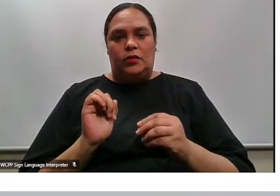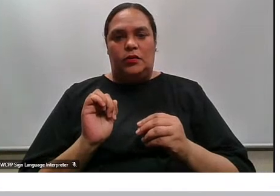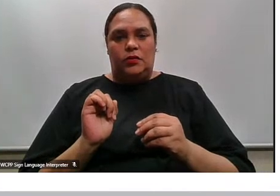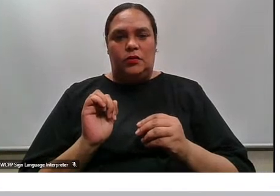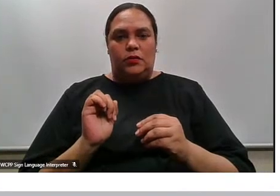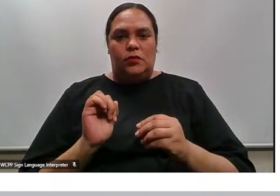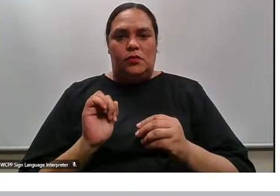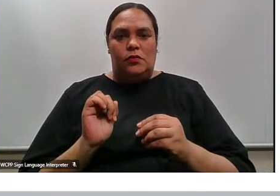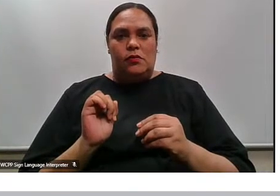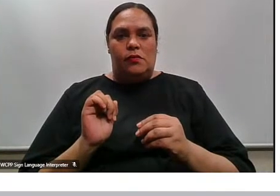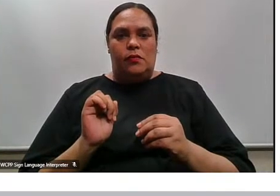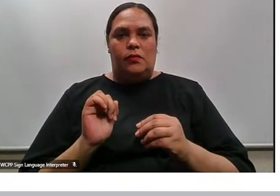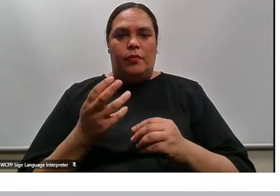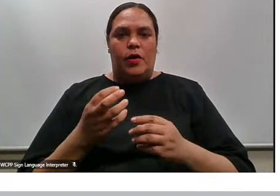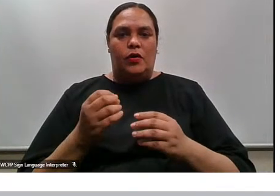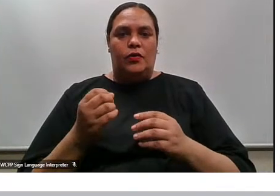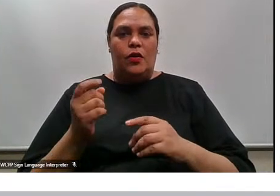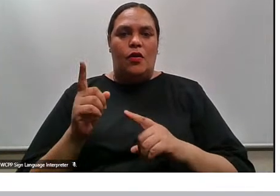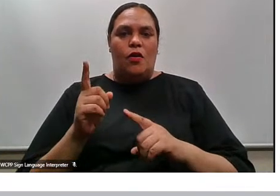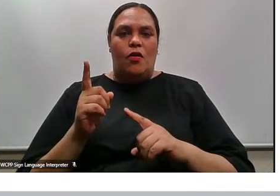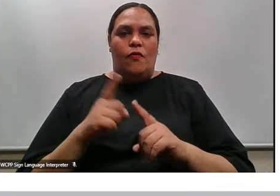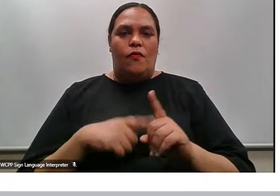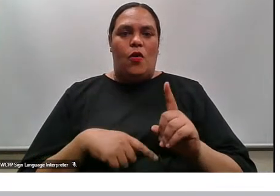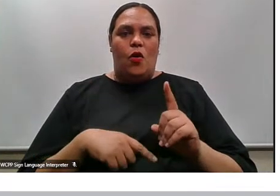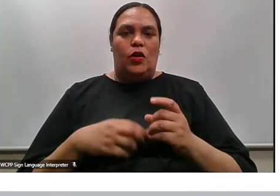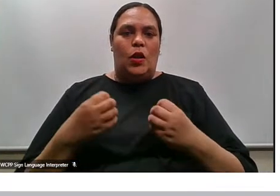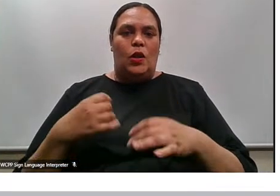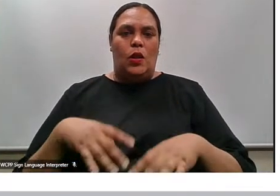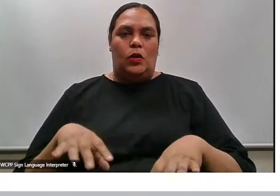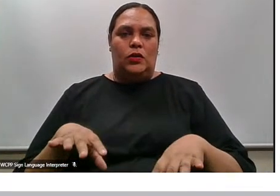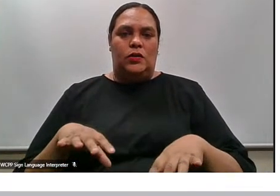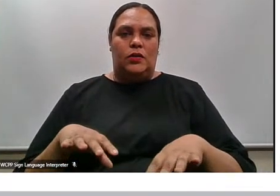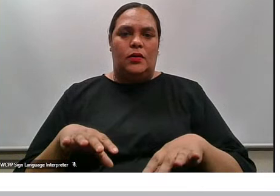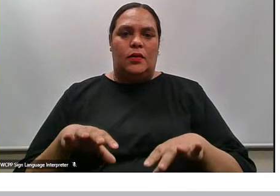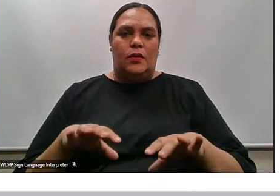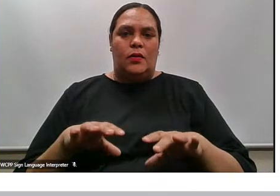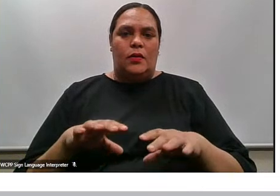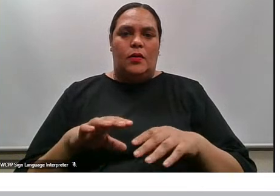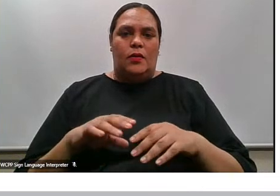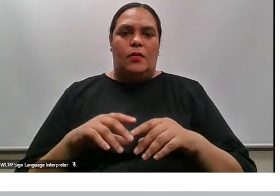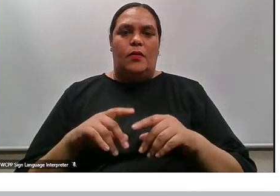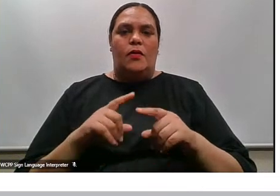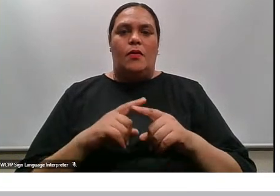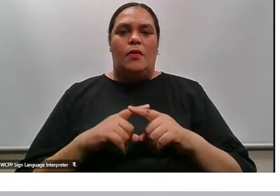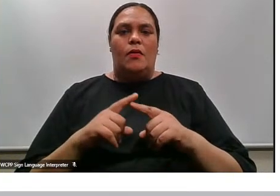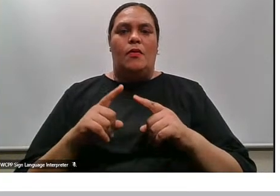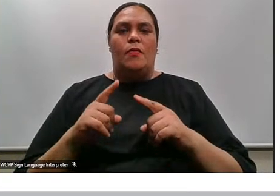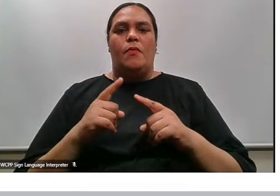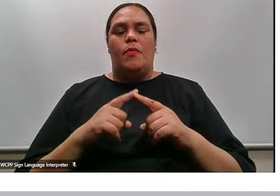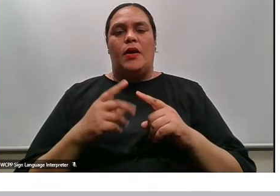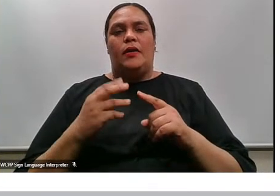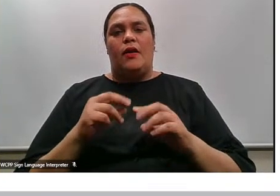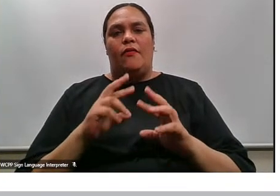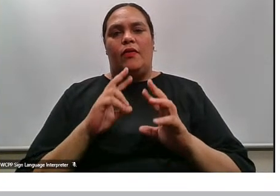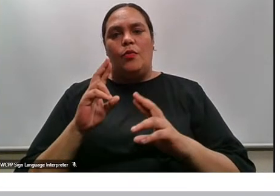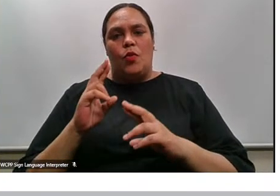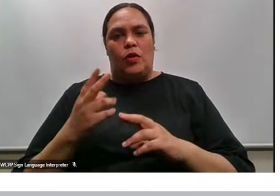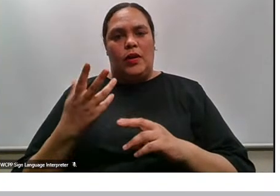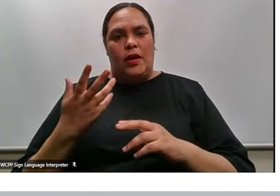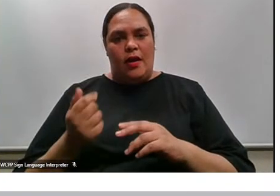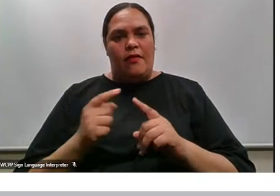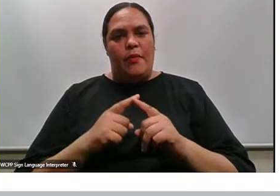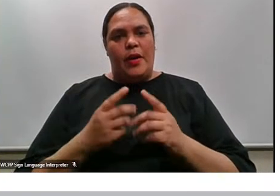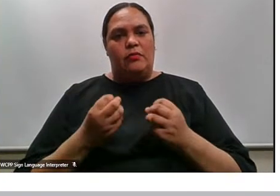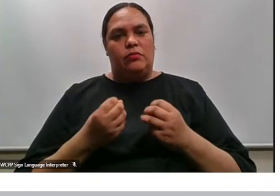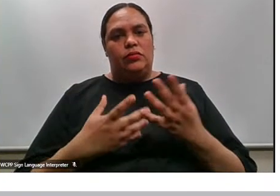fraud and loss investigations, that quite a number of them were then reported and that quite a